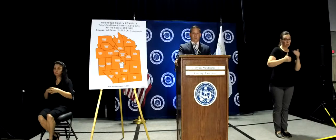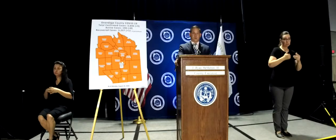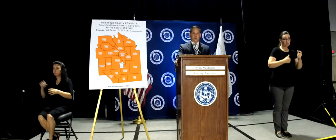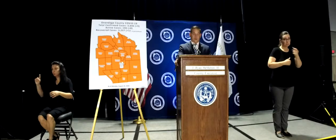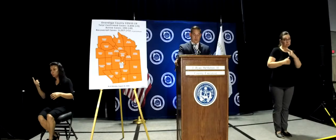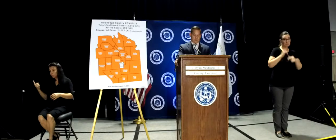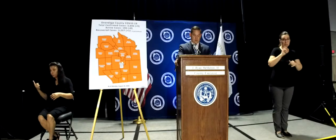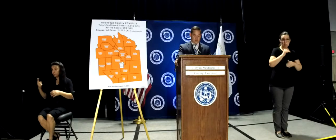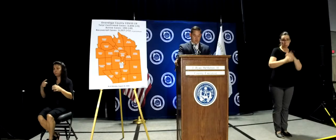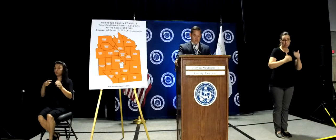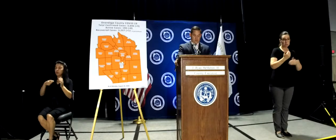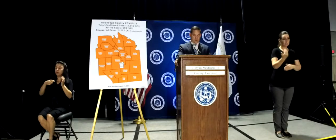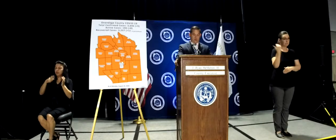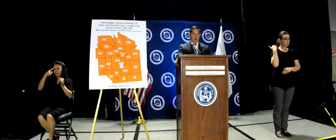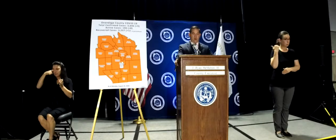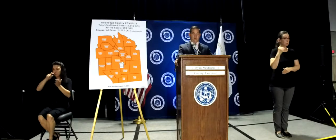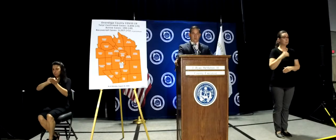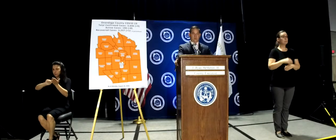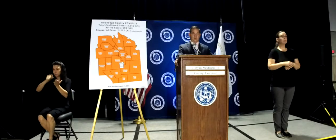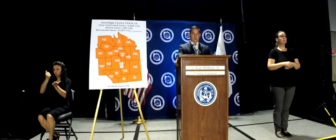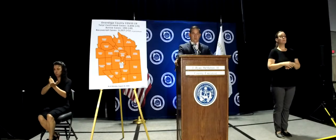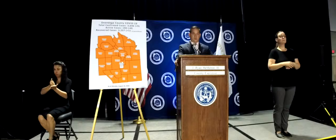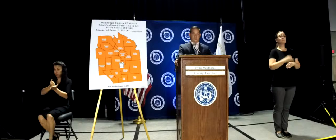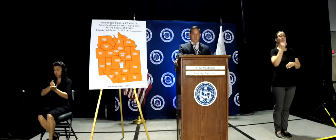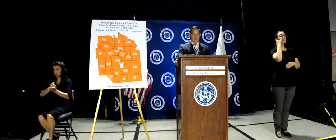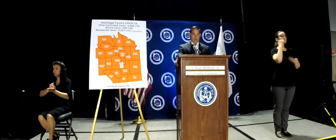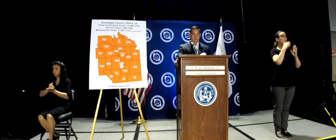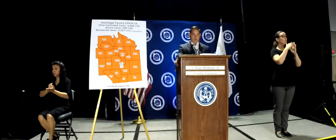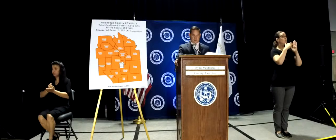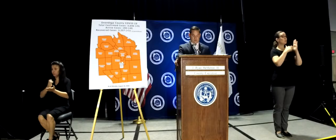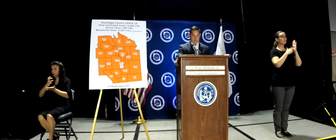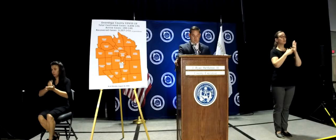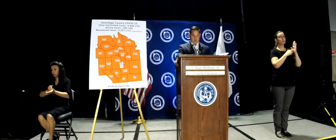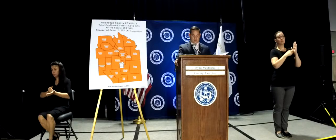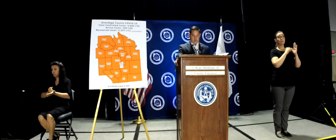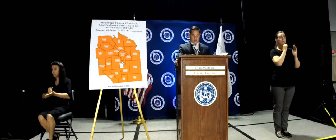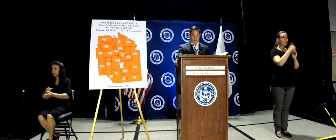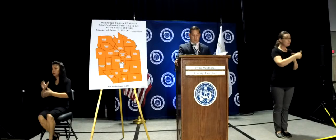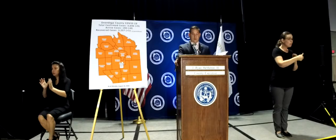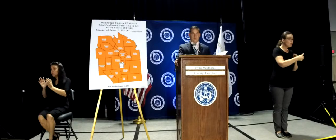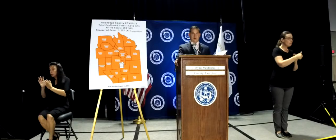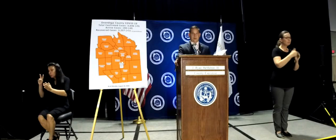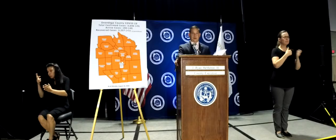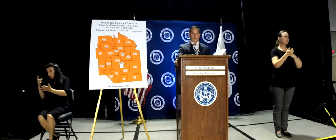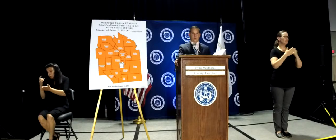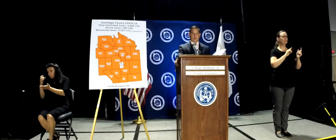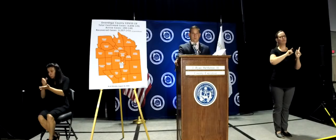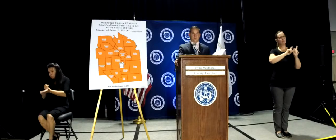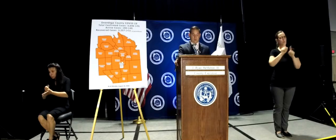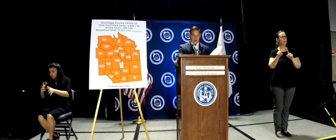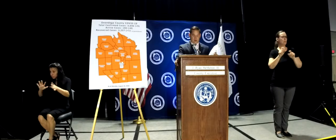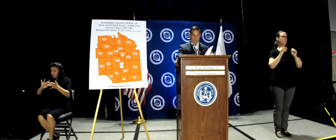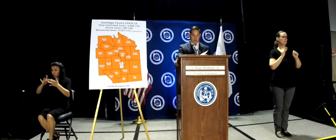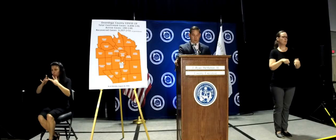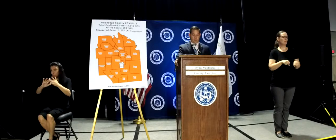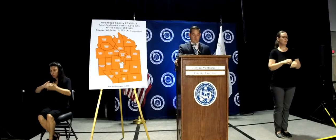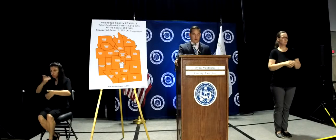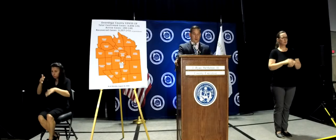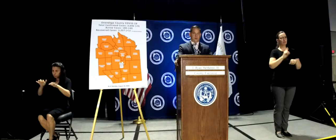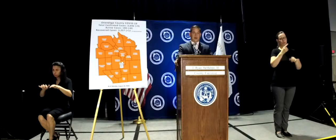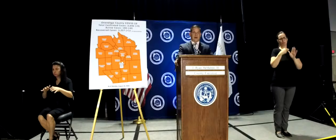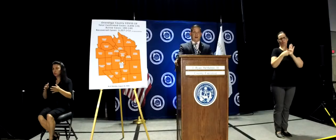up. Just bring your school ID. There is a very long website link here that I'm not going to read,